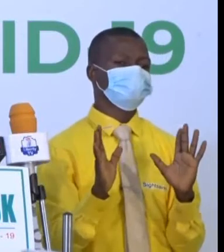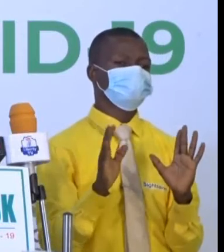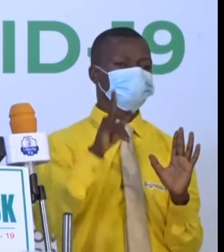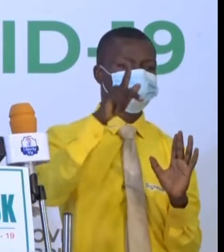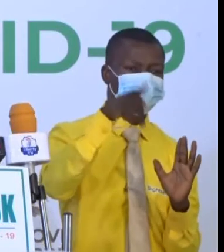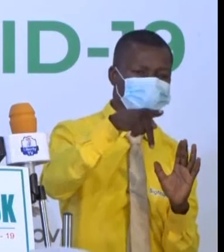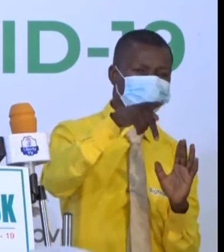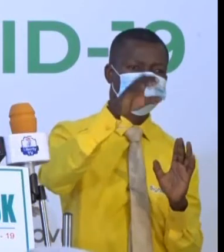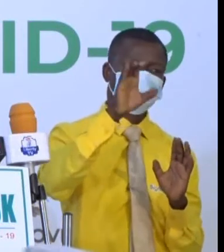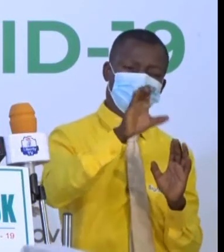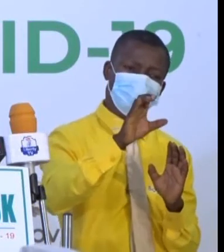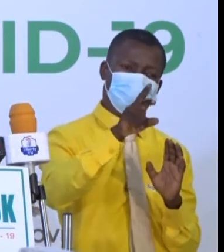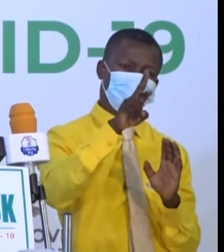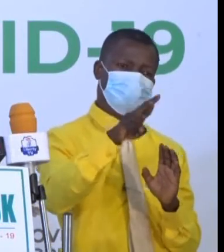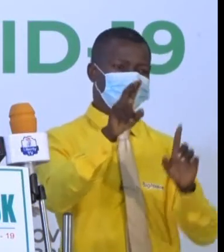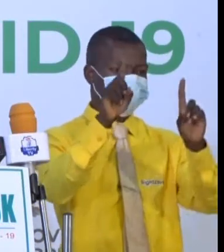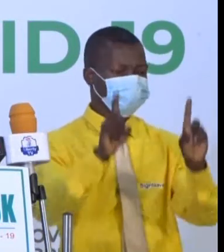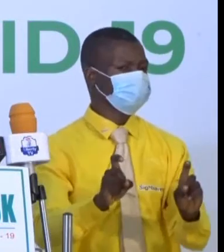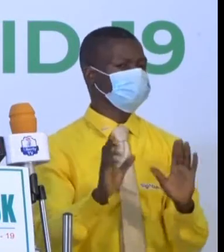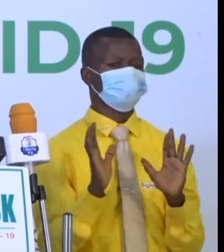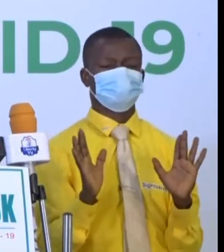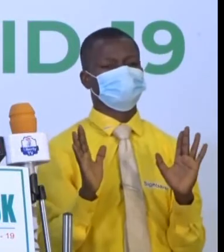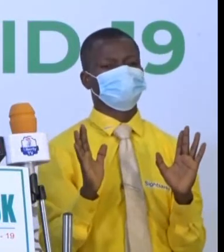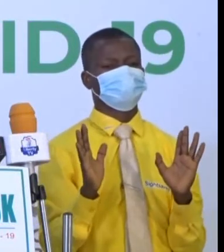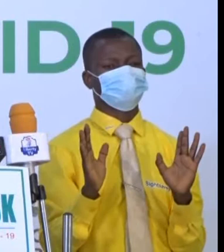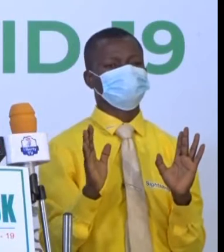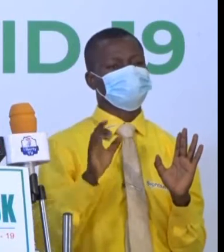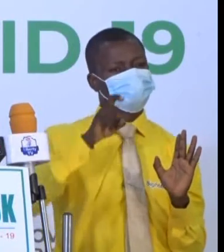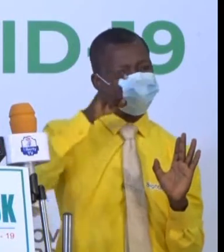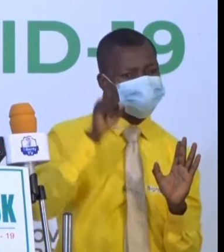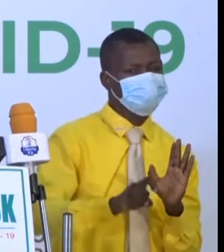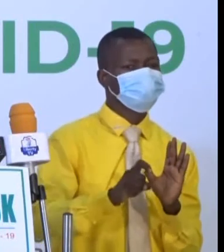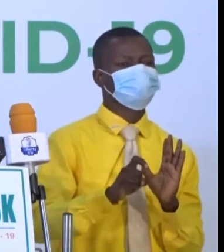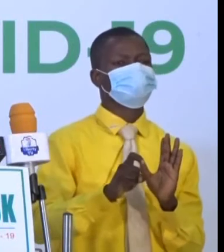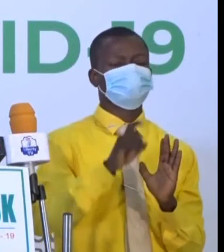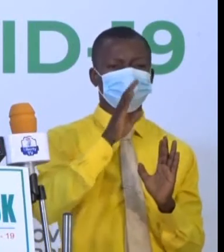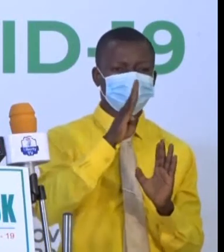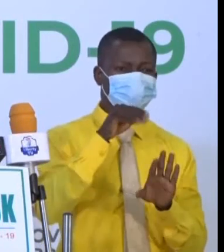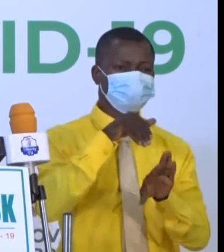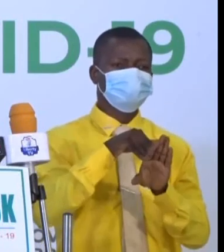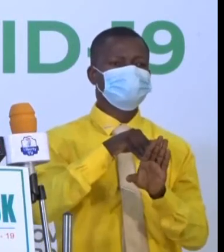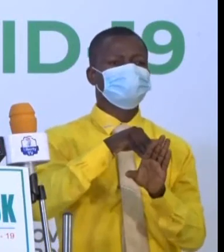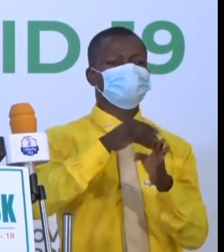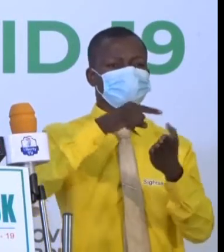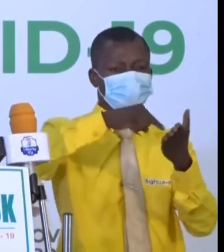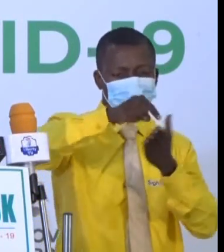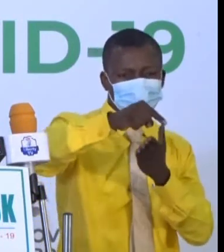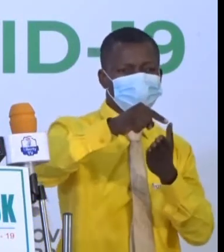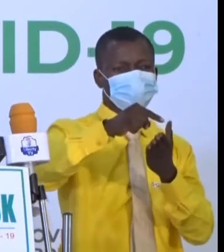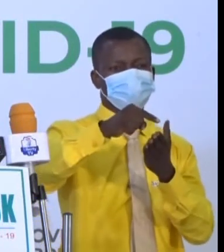antigen antibody serological tests. It needs to be done from a certified laboratory in the country you're